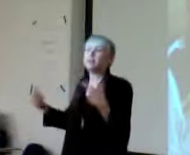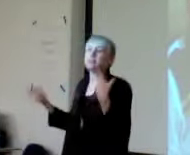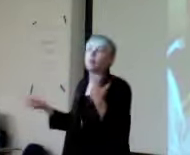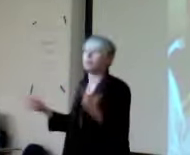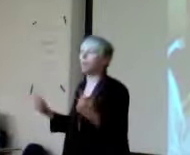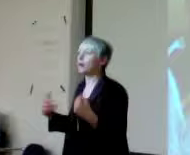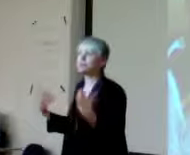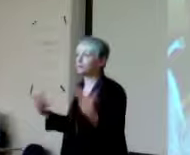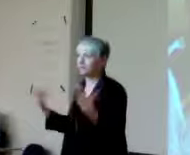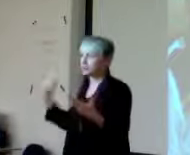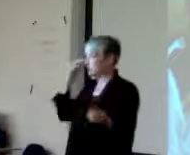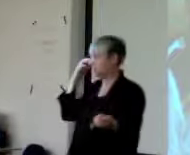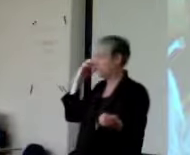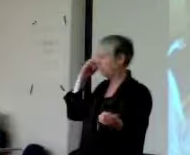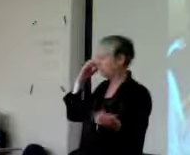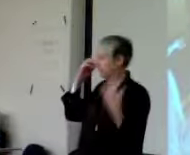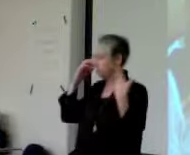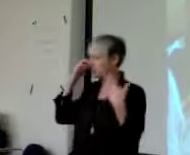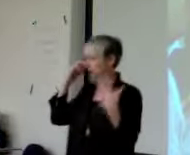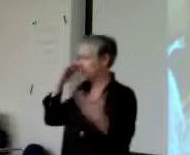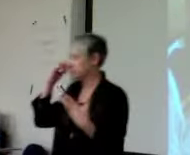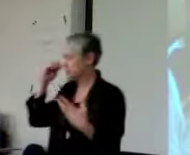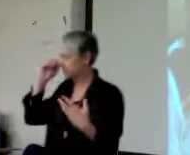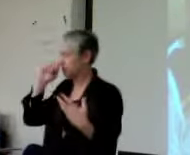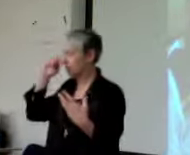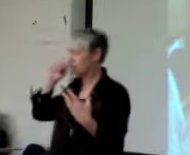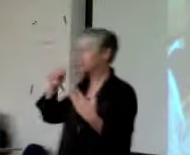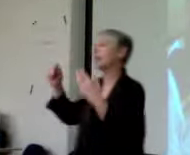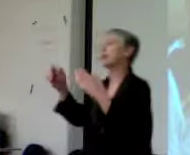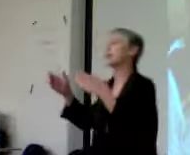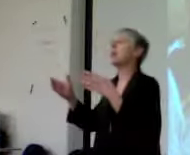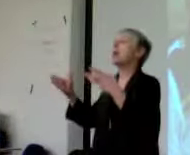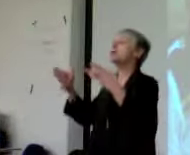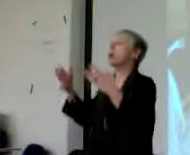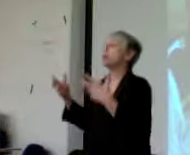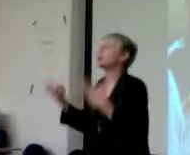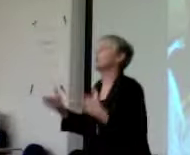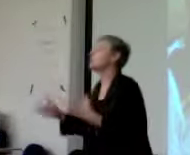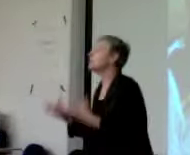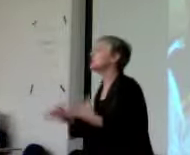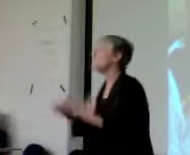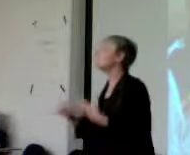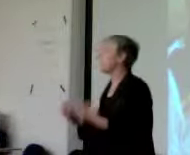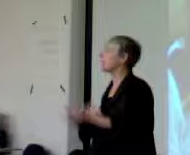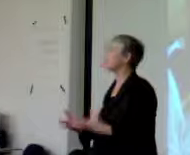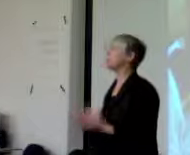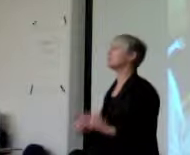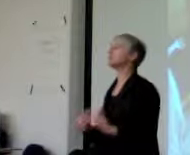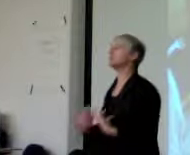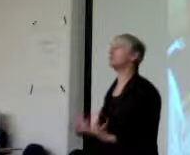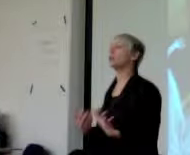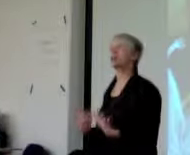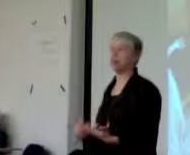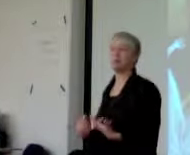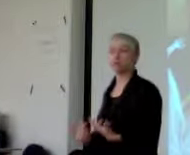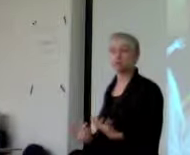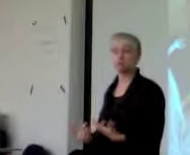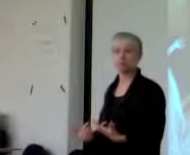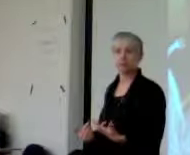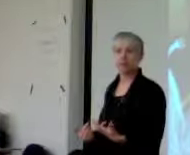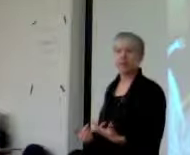The point of what professors and people and my friends and I do, all the nerds that I know, is all we're trying to do is figure out how to make sense of the world